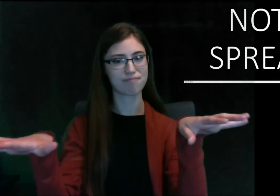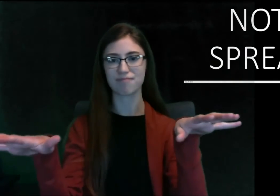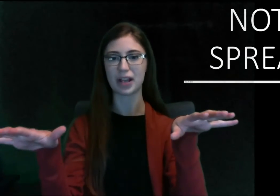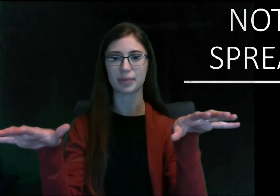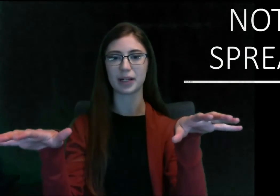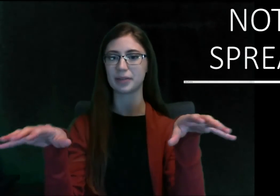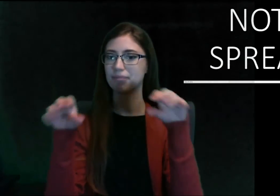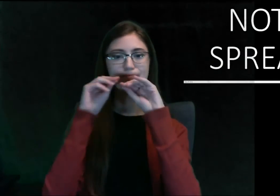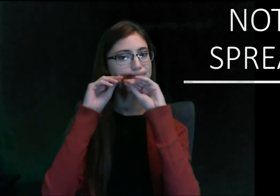Not spread.